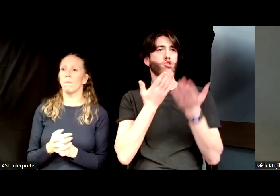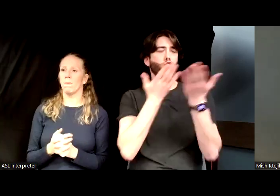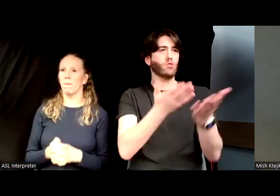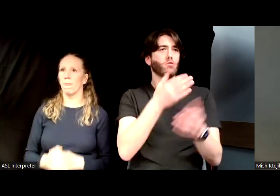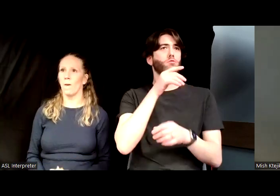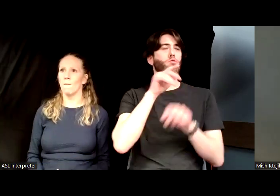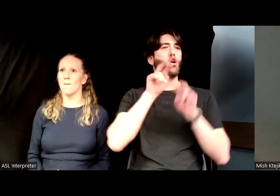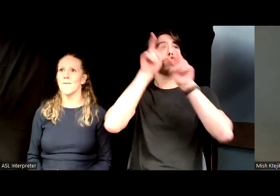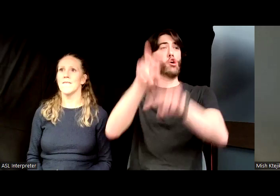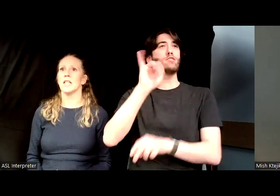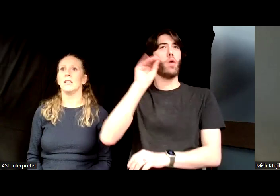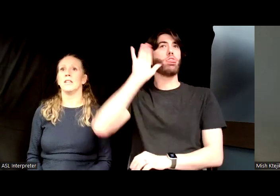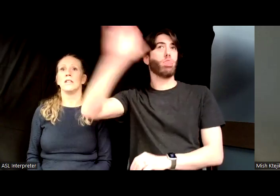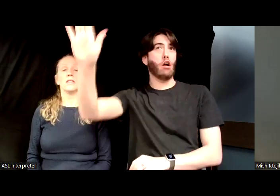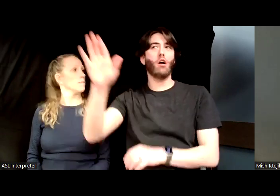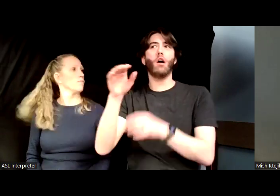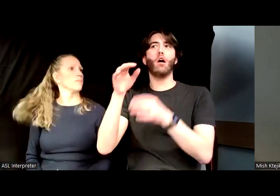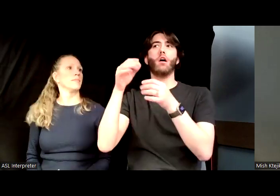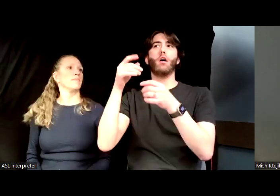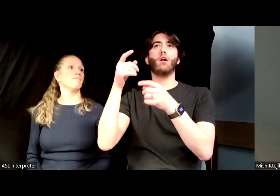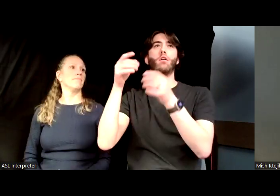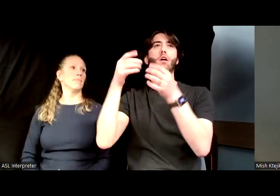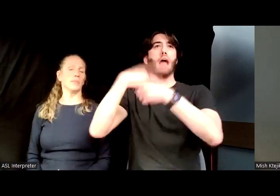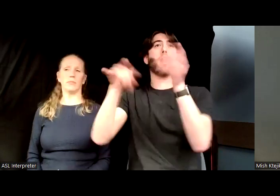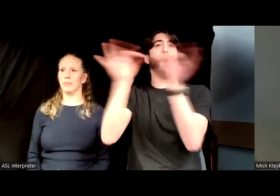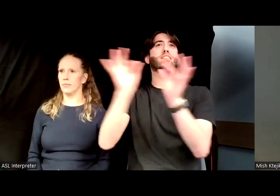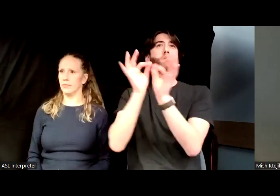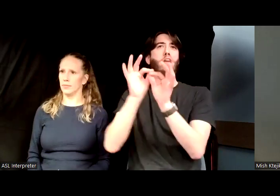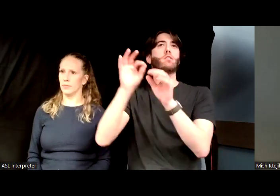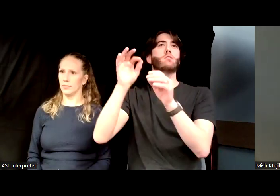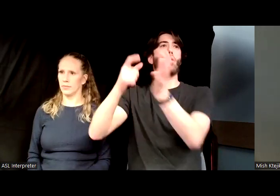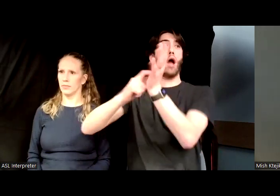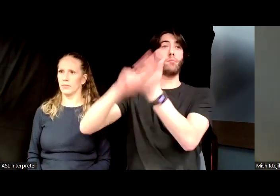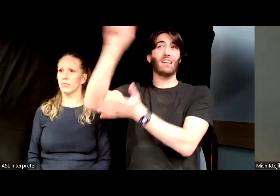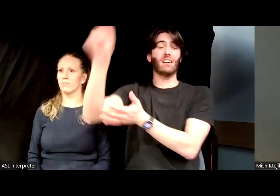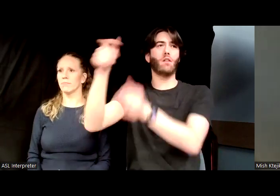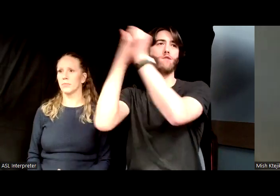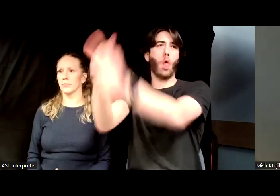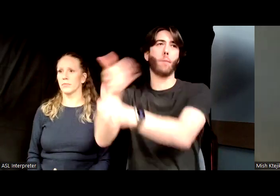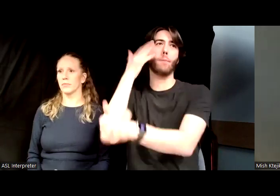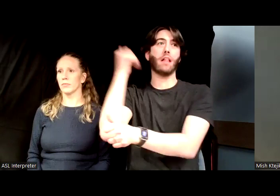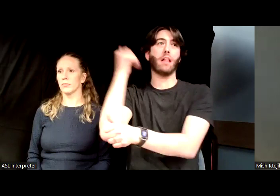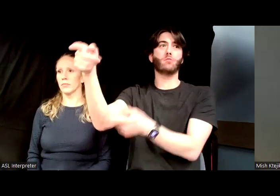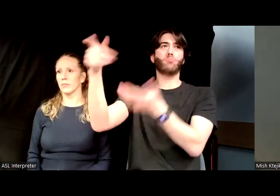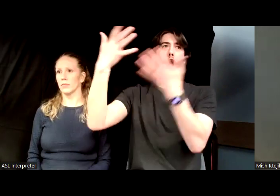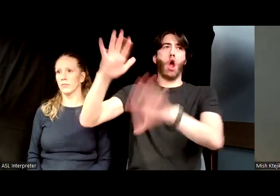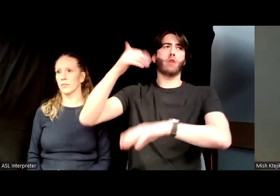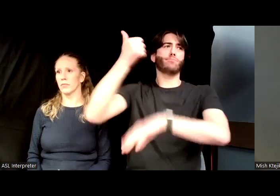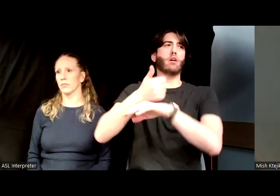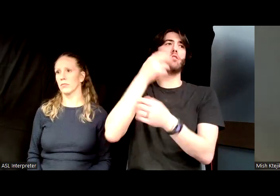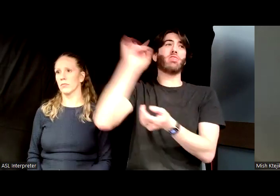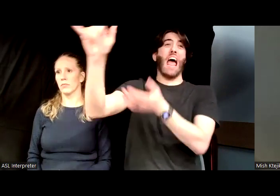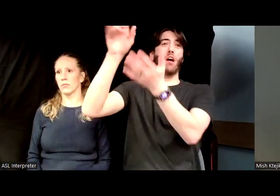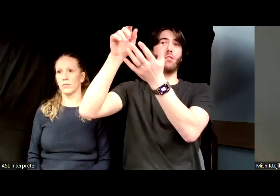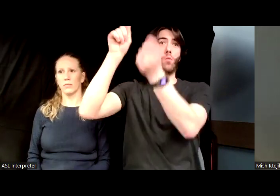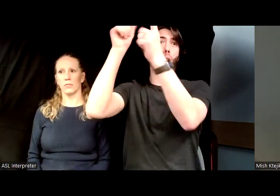Okay, so in that case, this is that, I guess I'll need to look at their sign language interpreter requirements and follow that